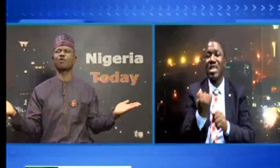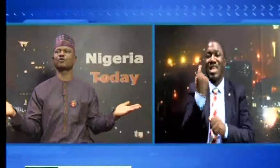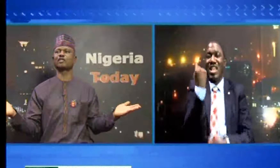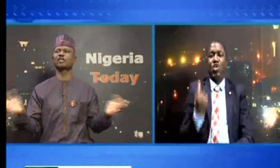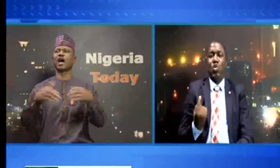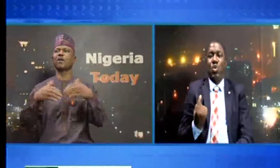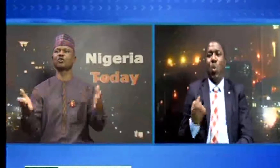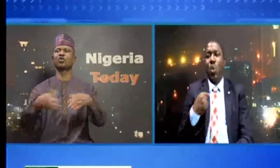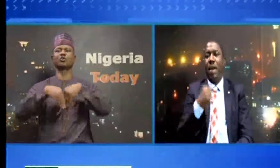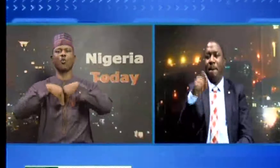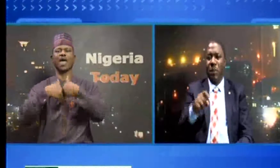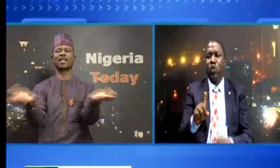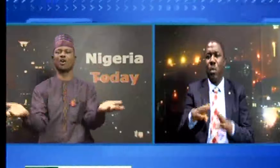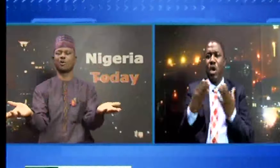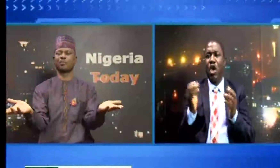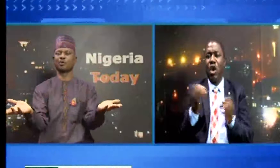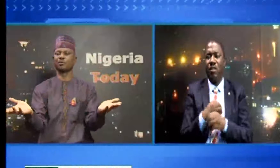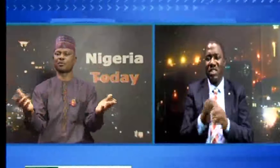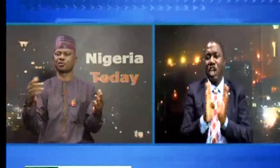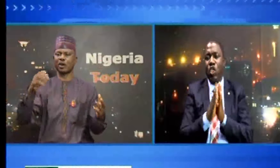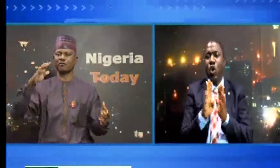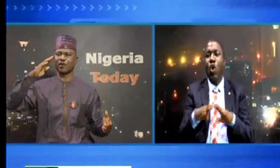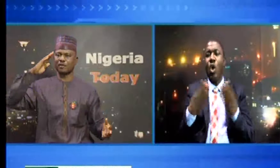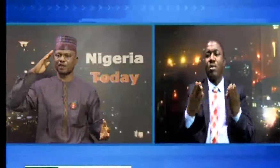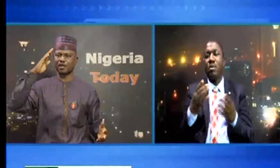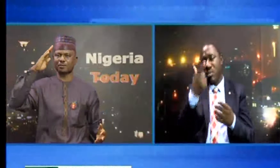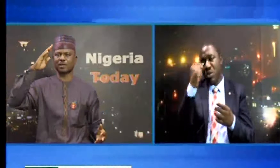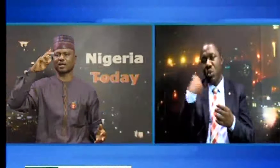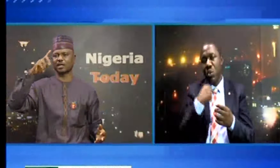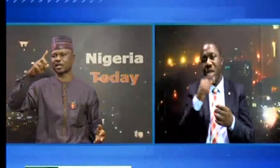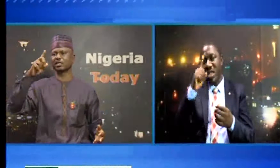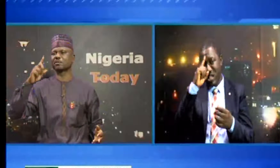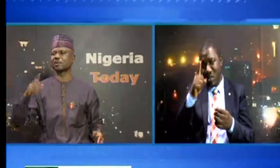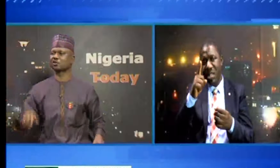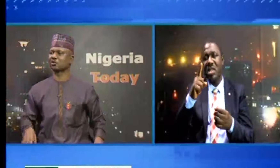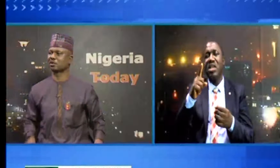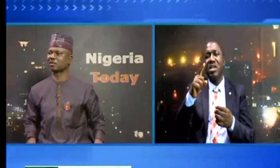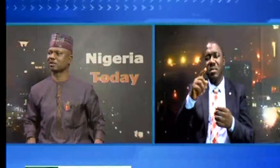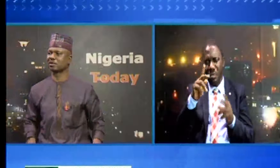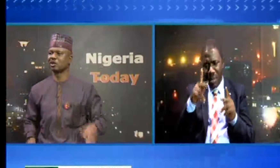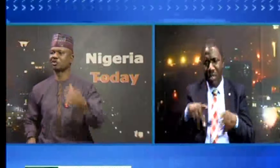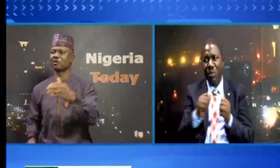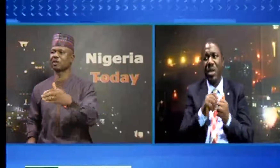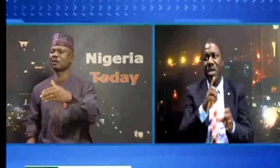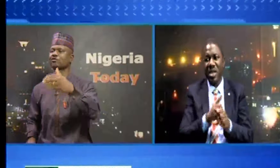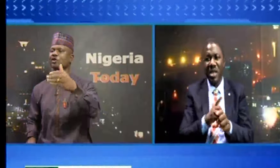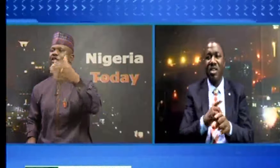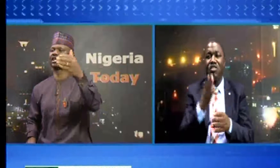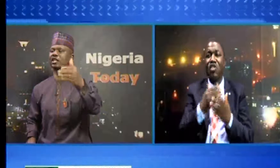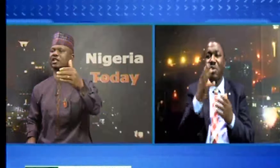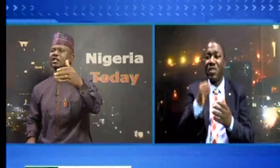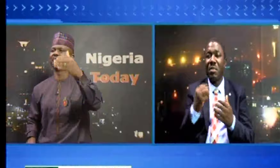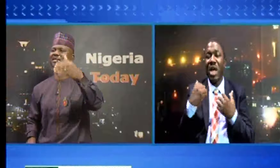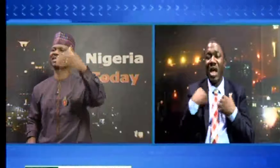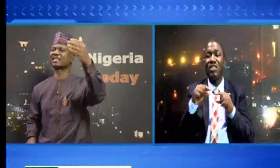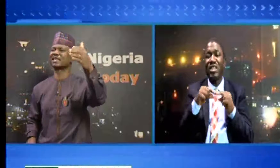our offices, our doors wider open, because we have very, very smart and intelligent persons with disabilities. Some of them have studied